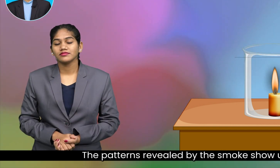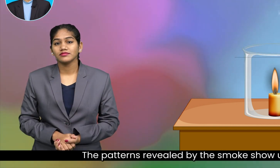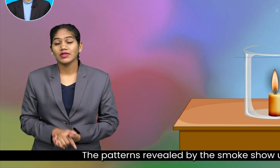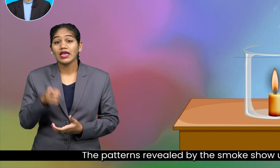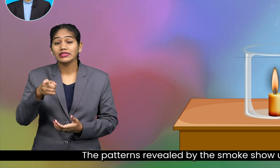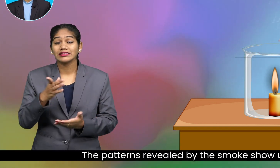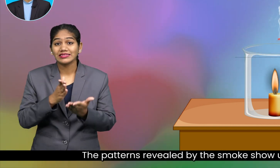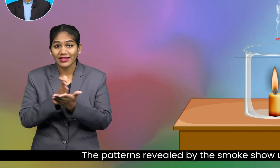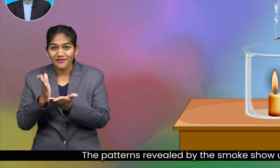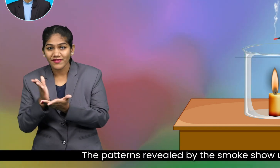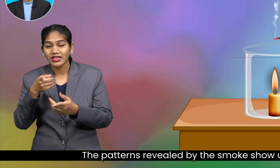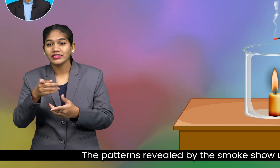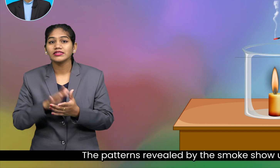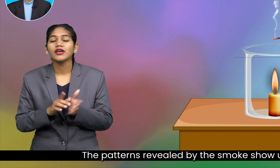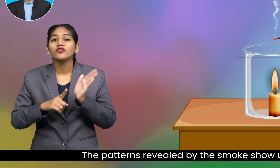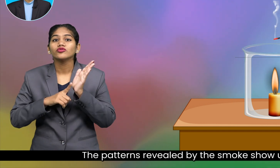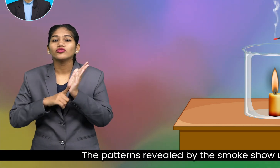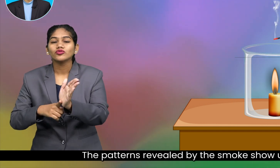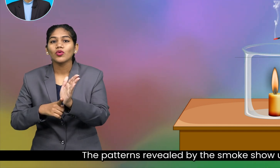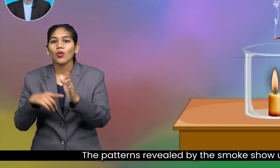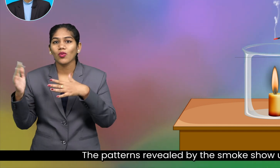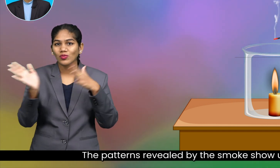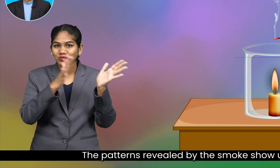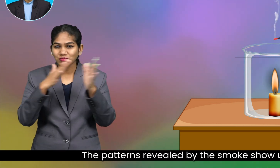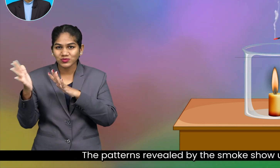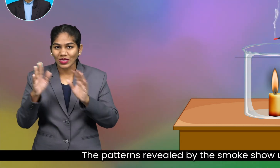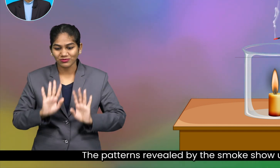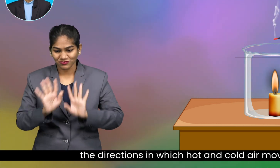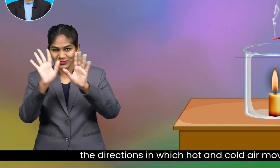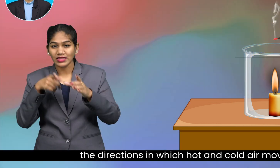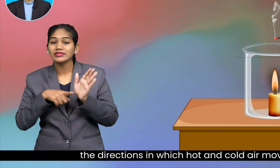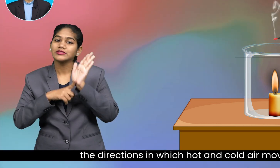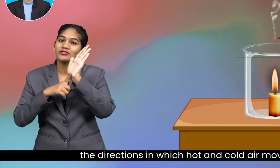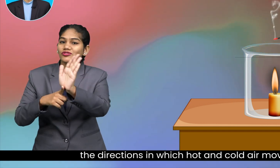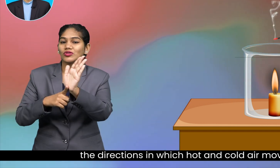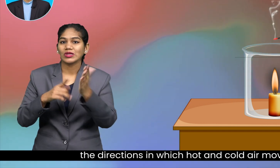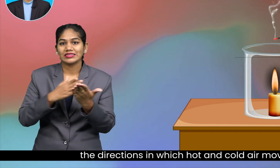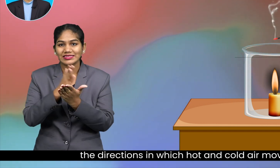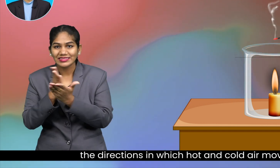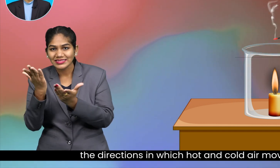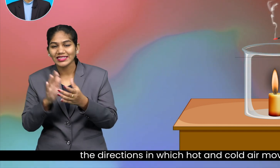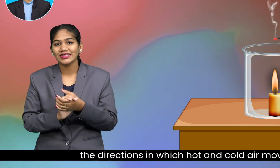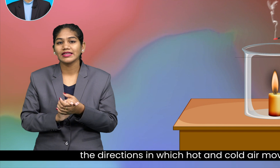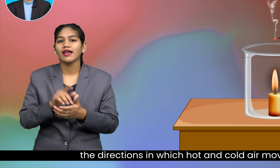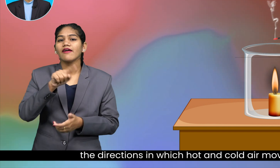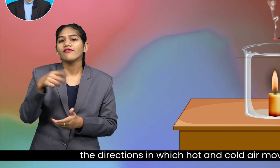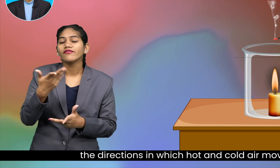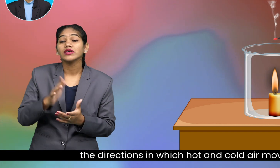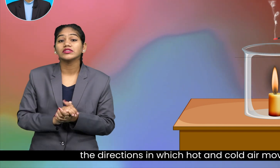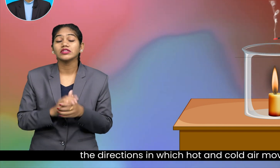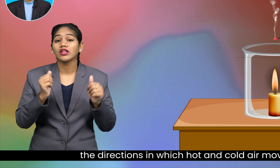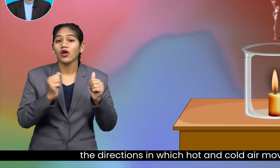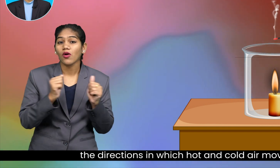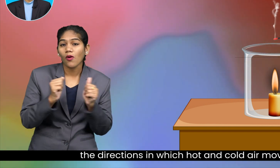The patterns revealed by the smoke show us the directions in which